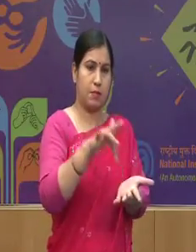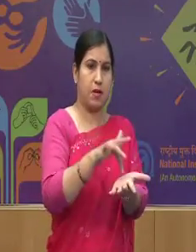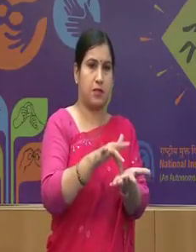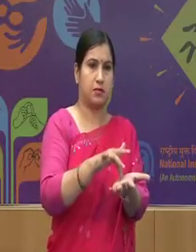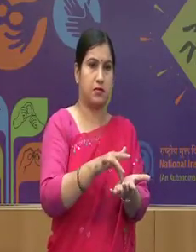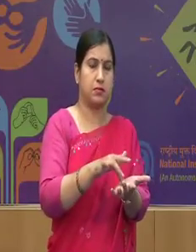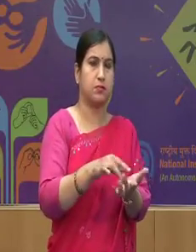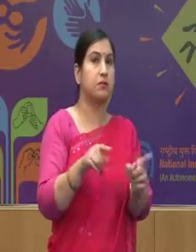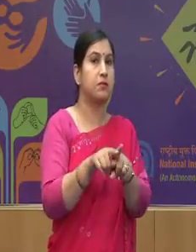Czechoslovakia.